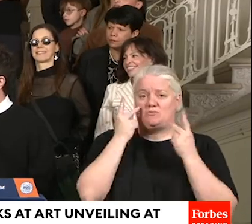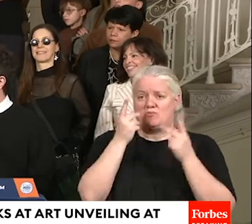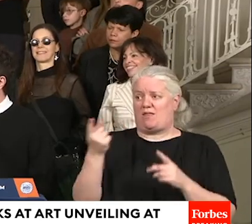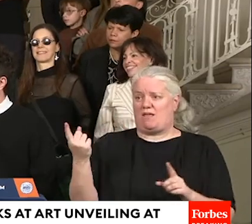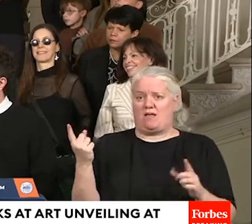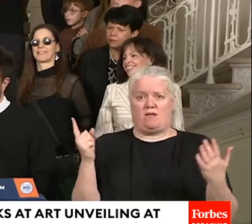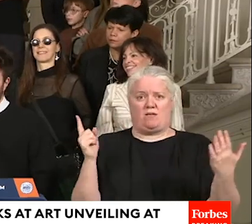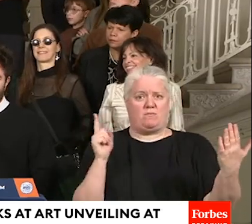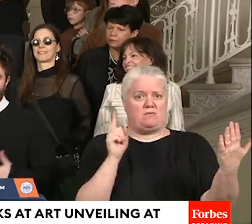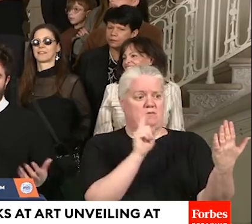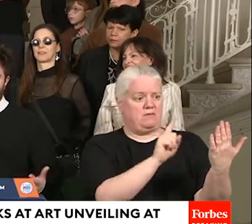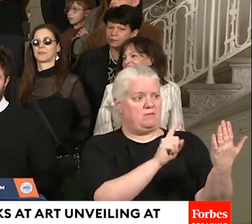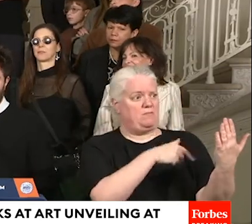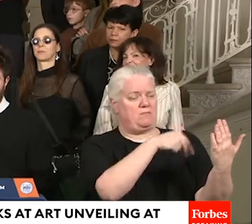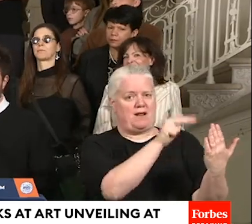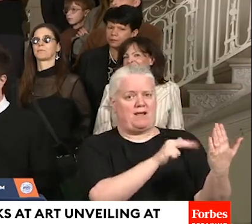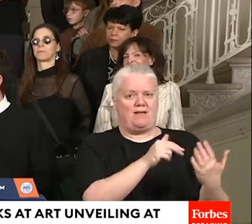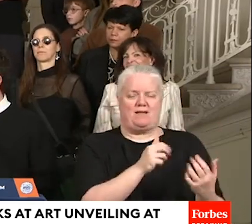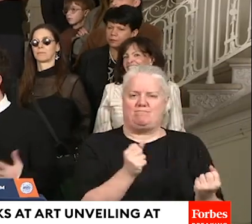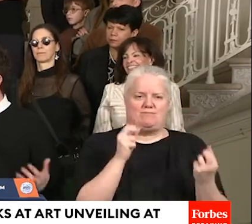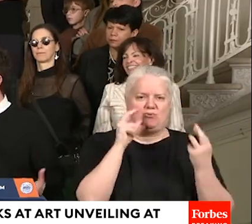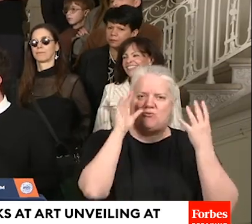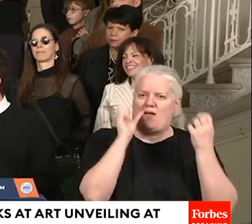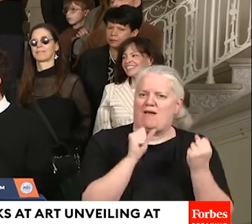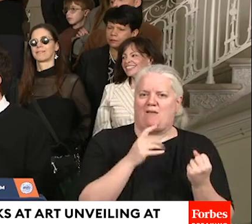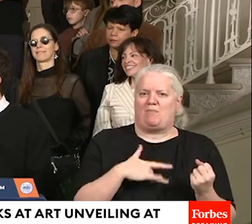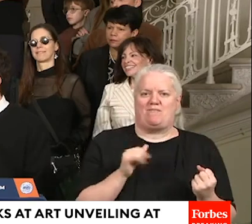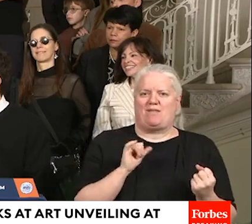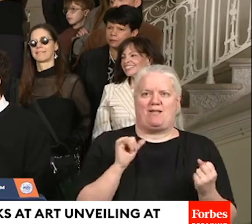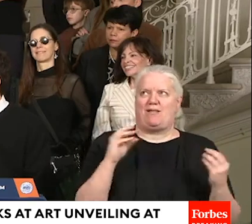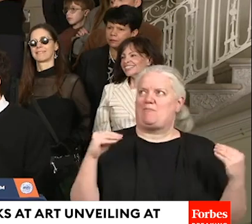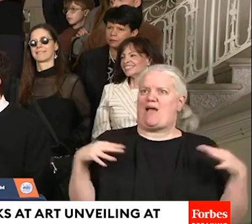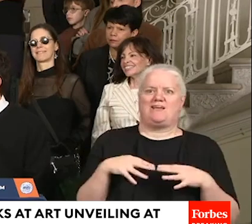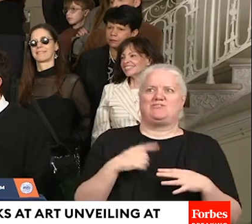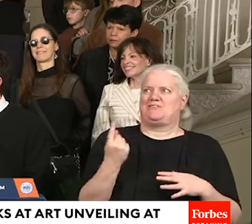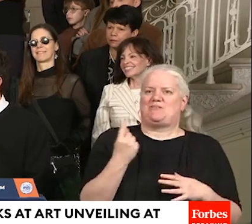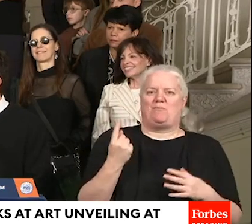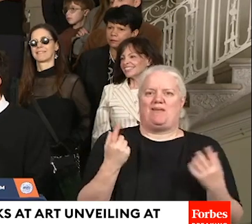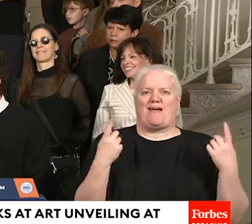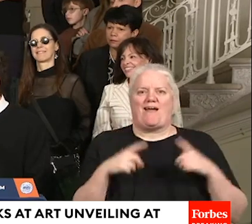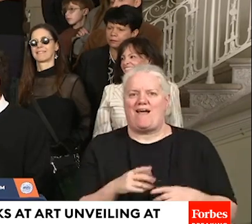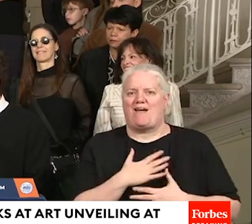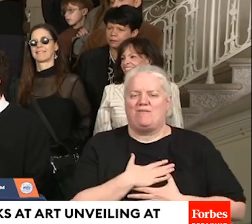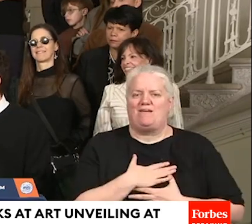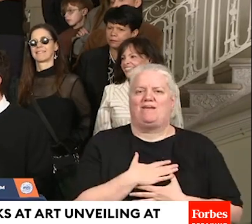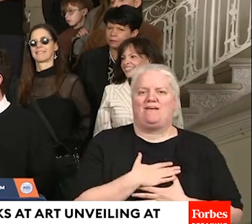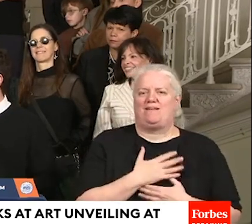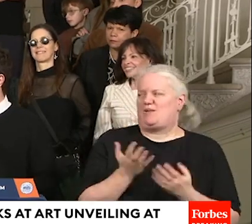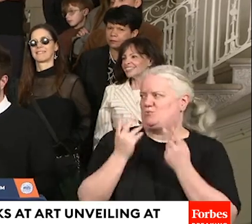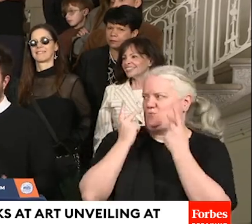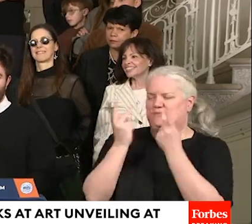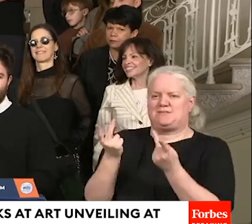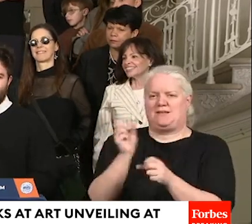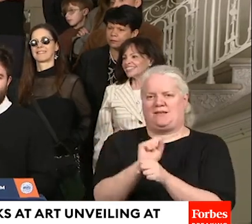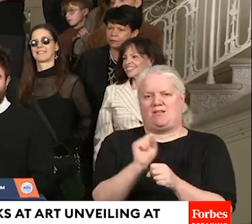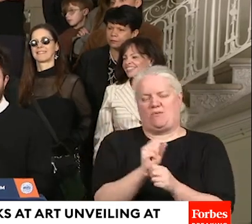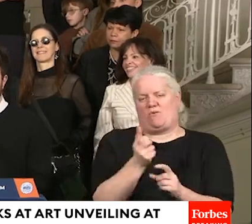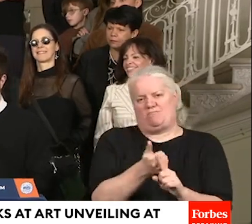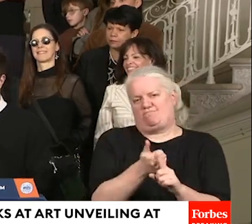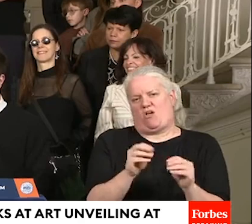painting, it was just incredible. Magic started to happen, and the work speaks for itself. I could never do it without